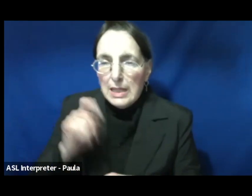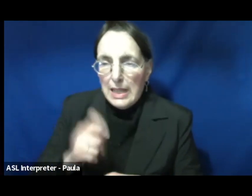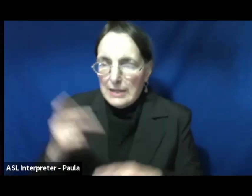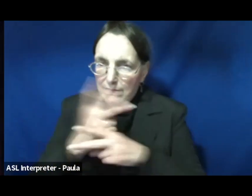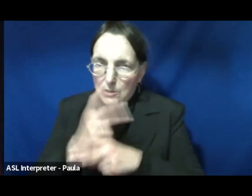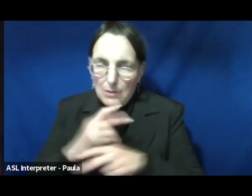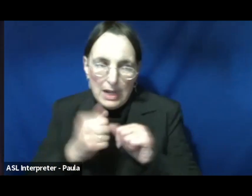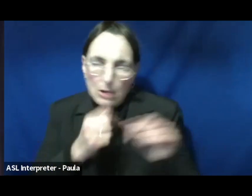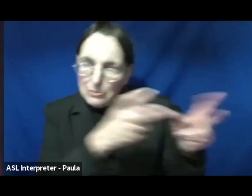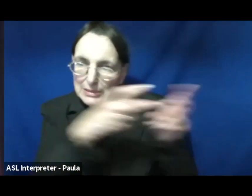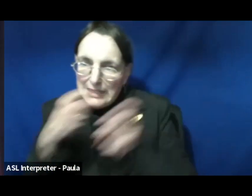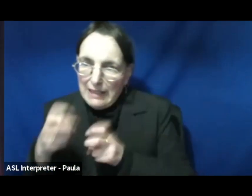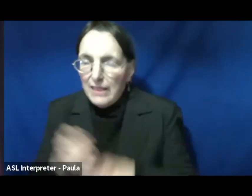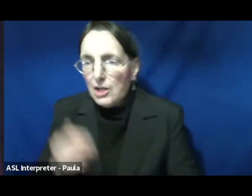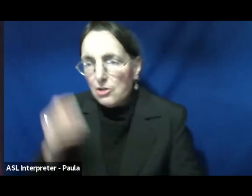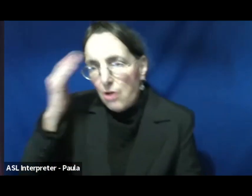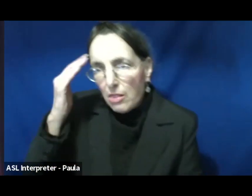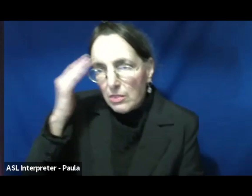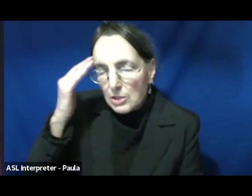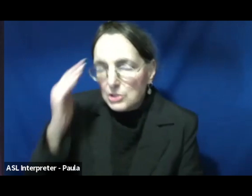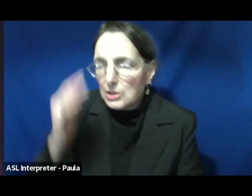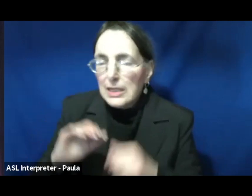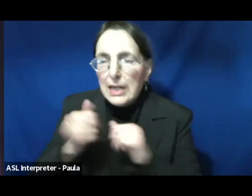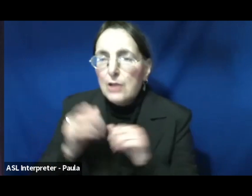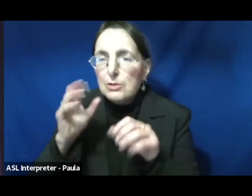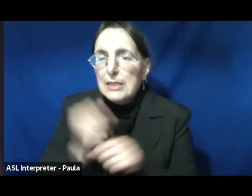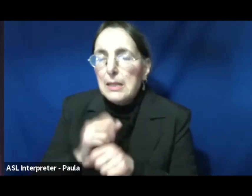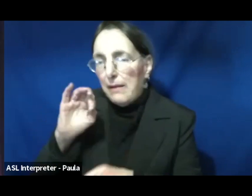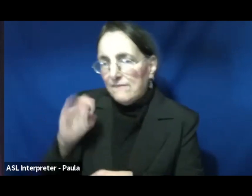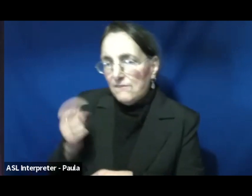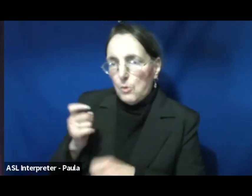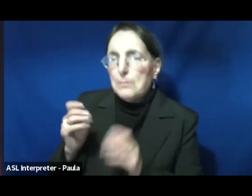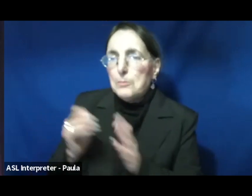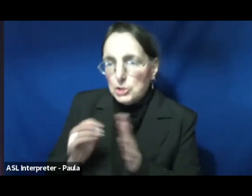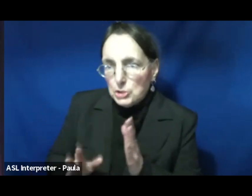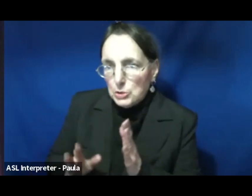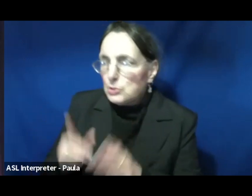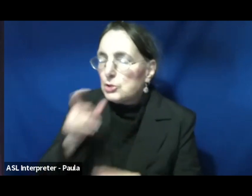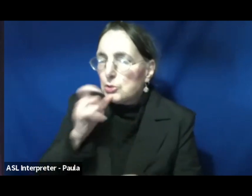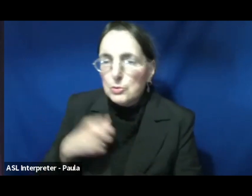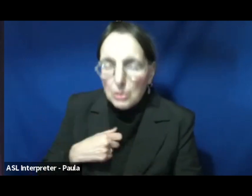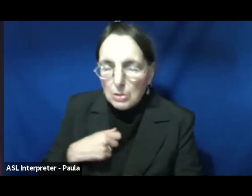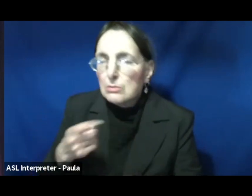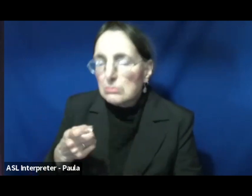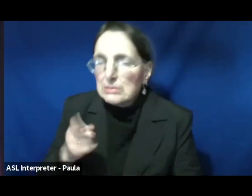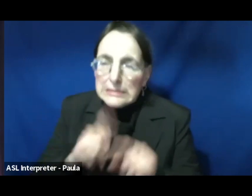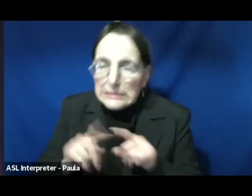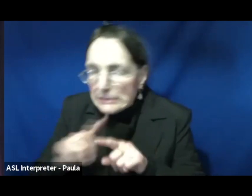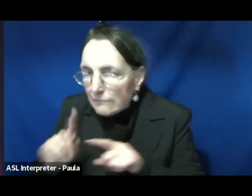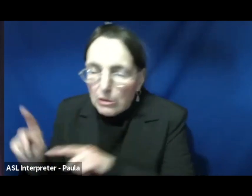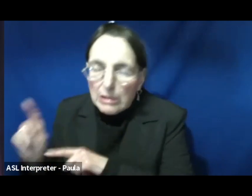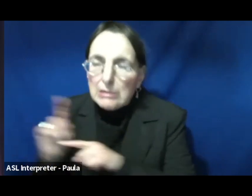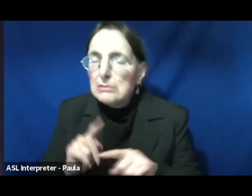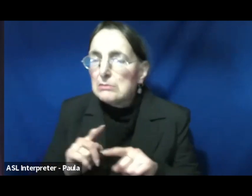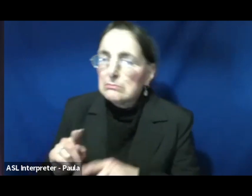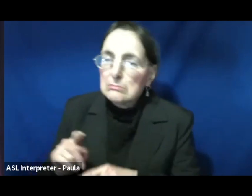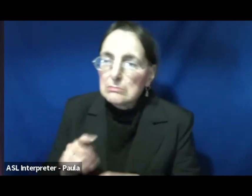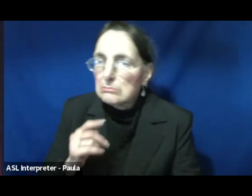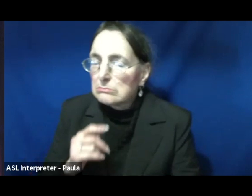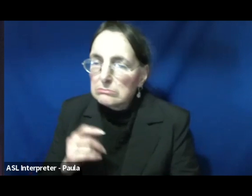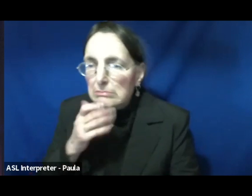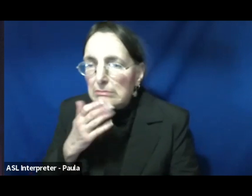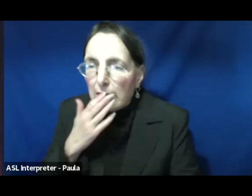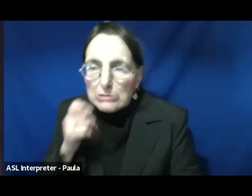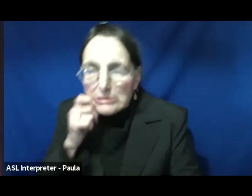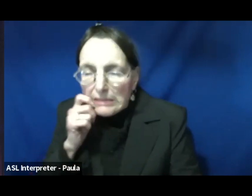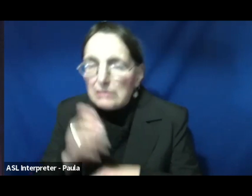knowledge. And the only way is to get my former students who were, different colors, different ethnicities, who have been growing this and have a